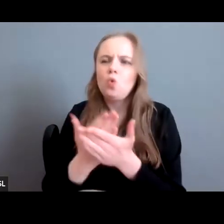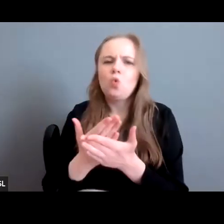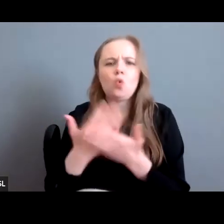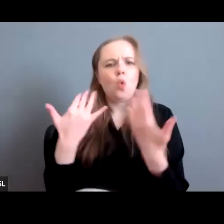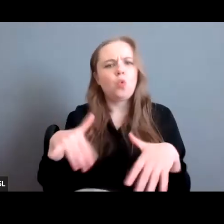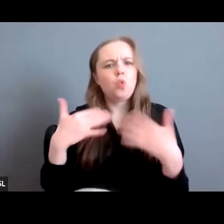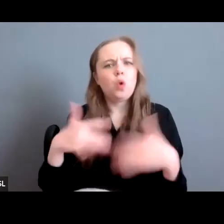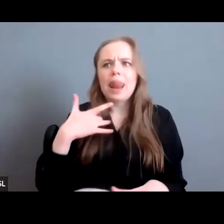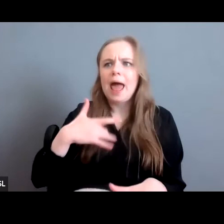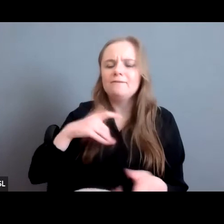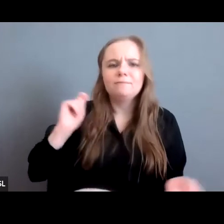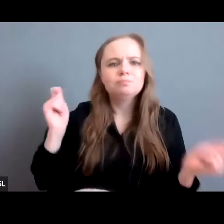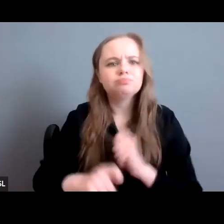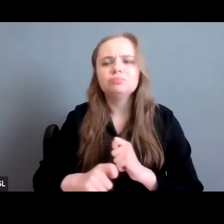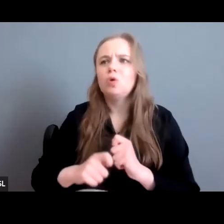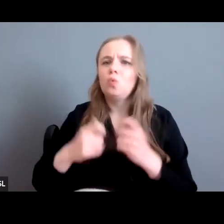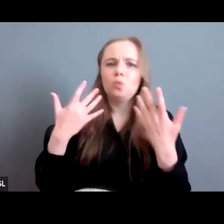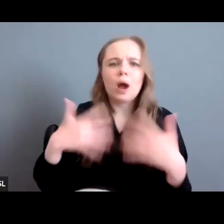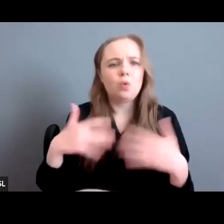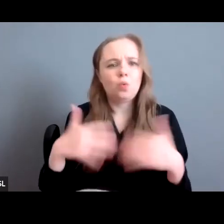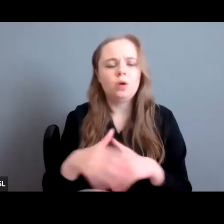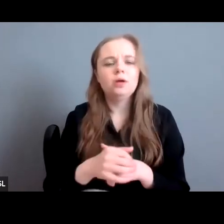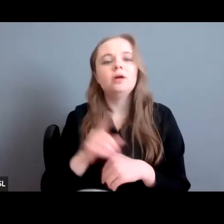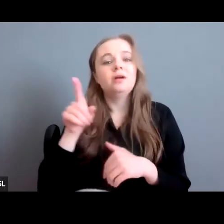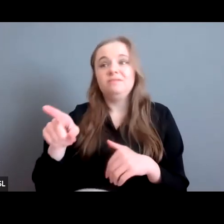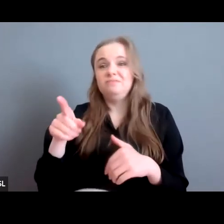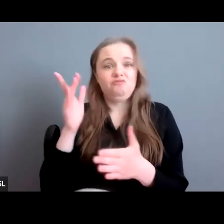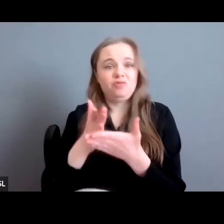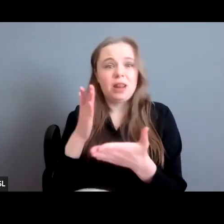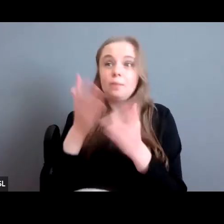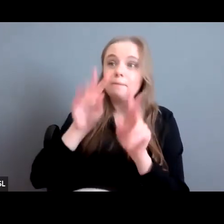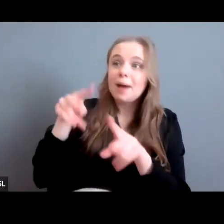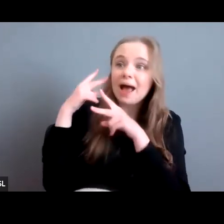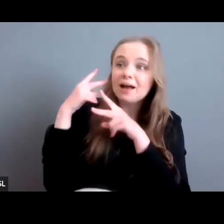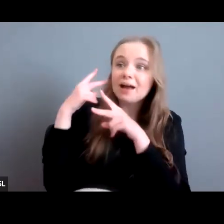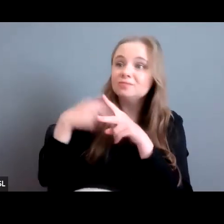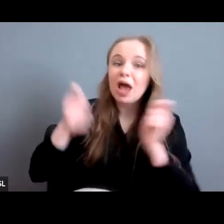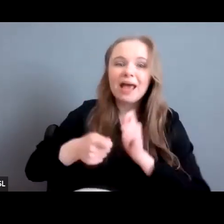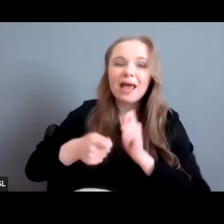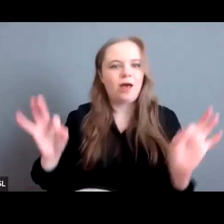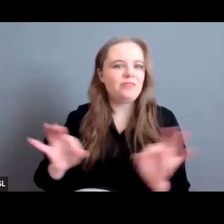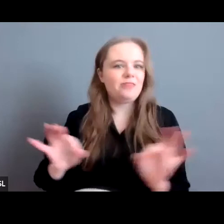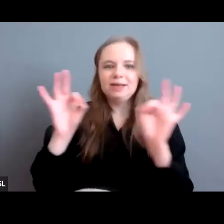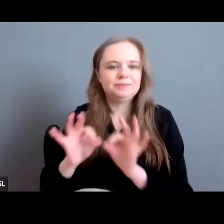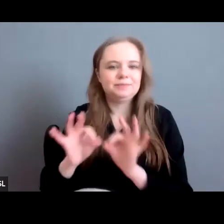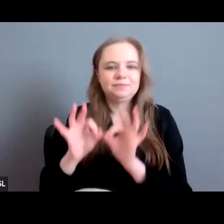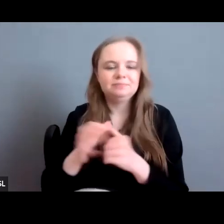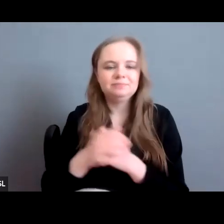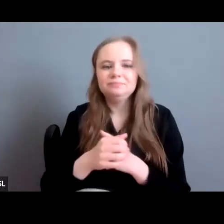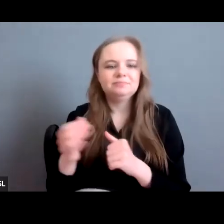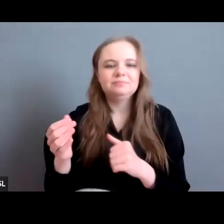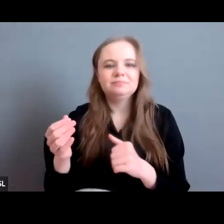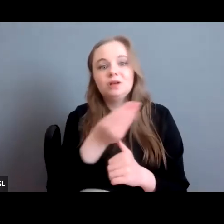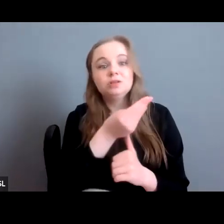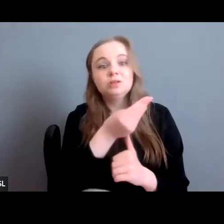and life-affirming experience that I've ever had, and I would never change it for the world. There are definitely a range of good and not